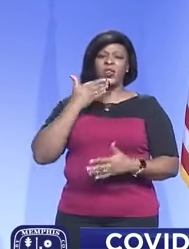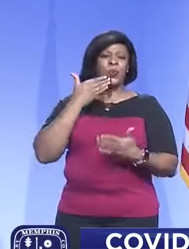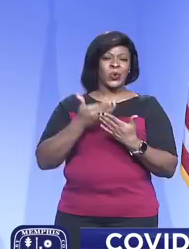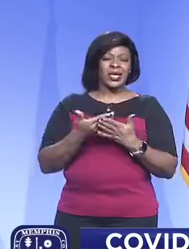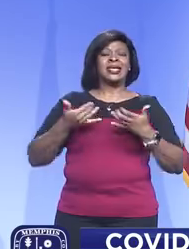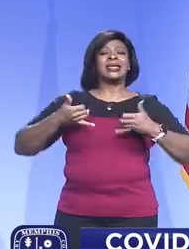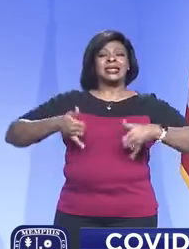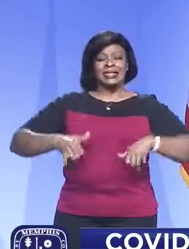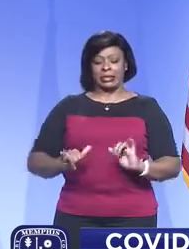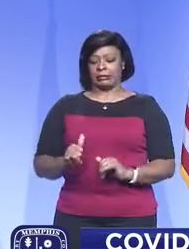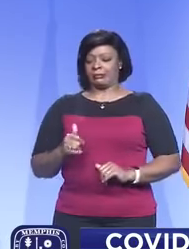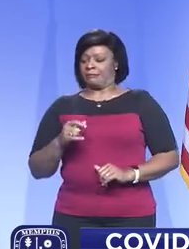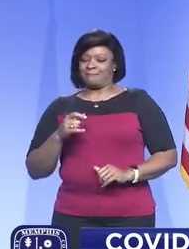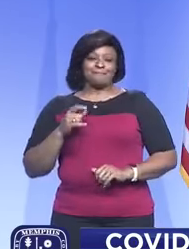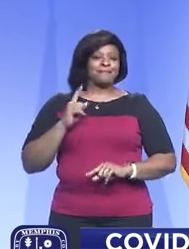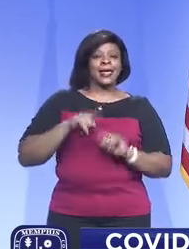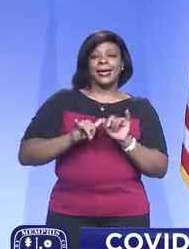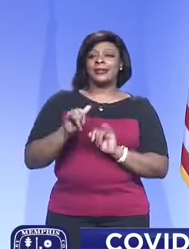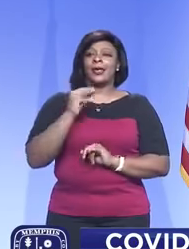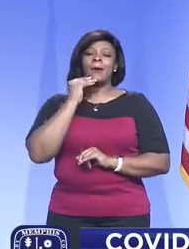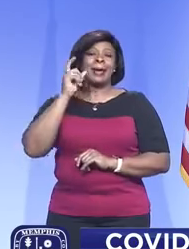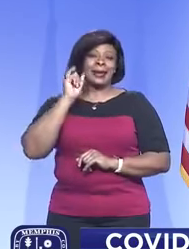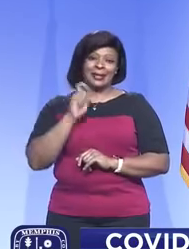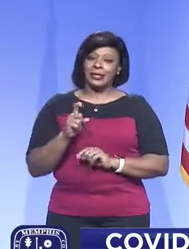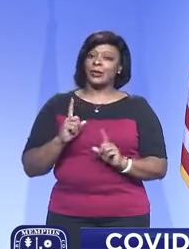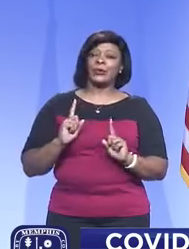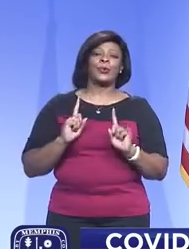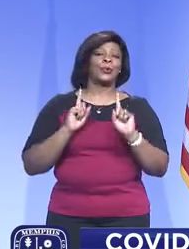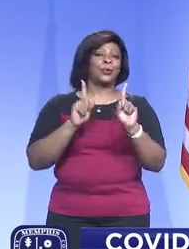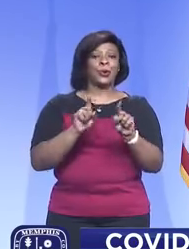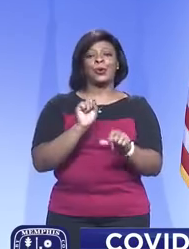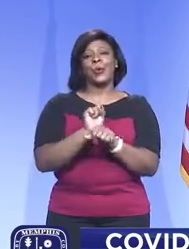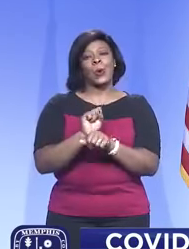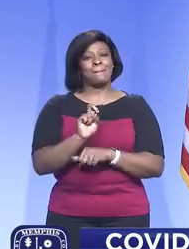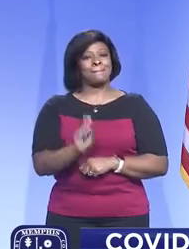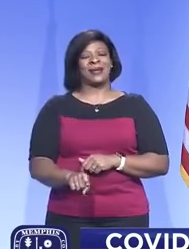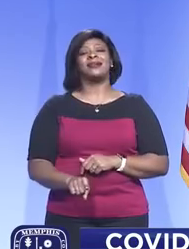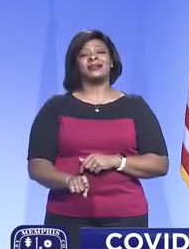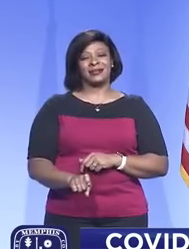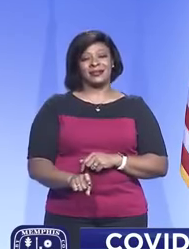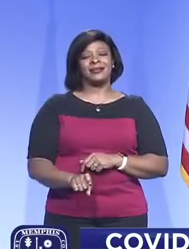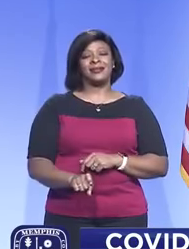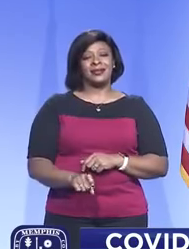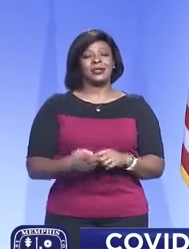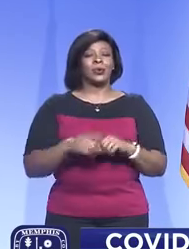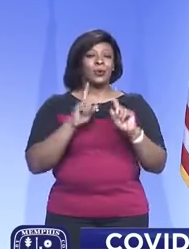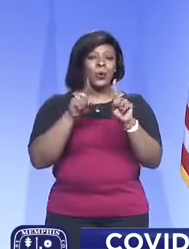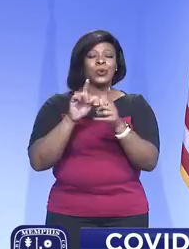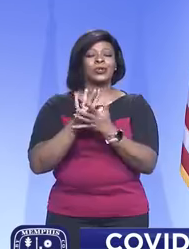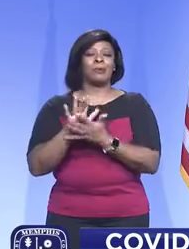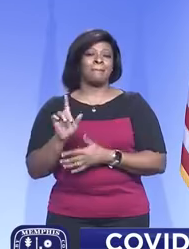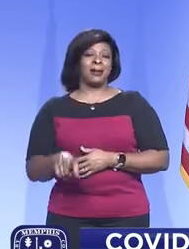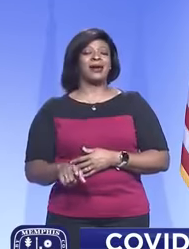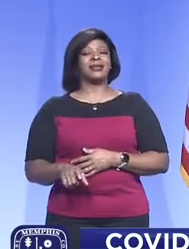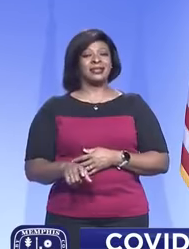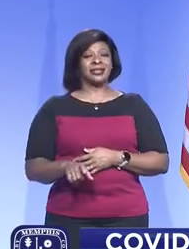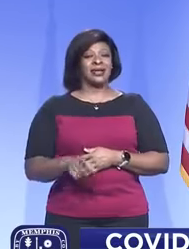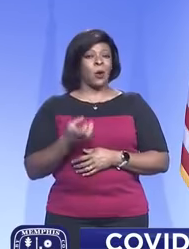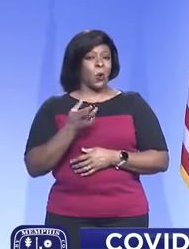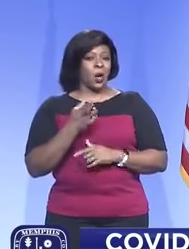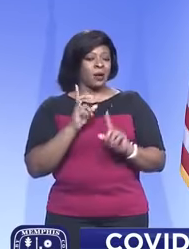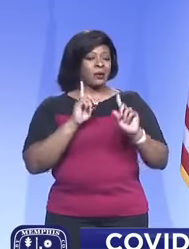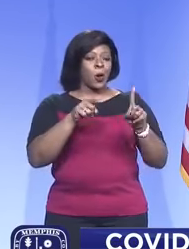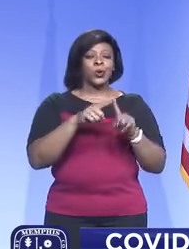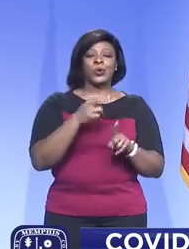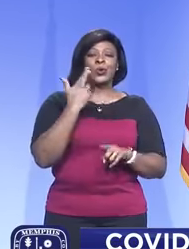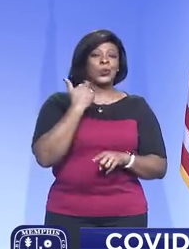feel the need to go to work, or to attend school, or to go to